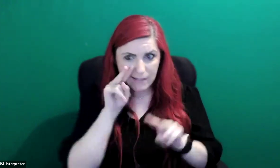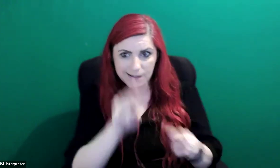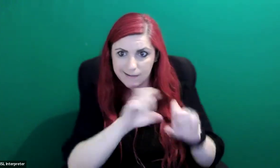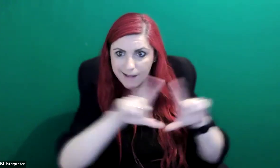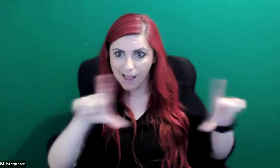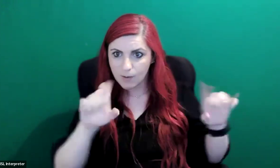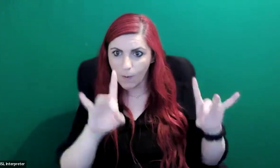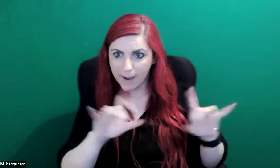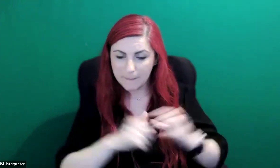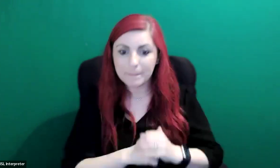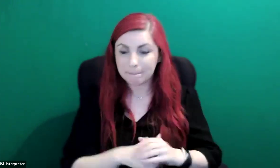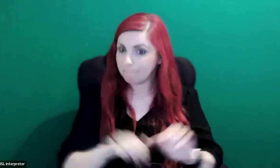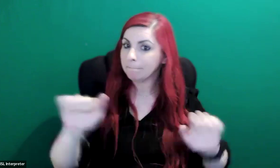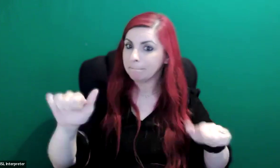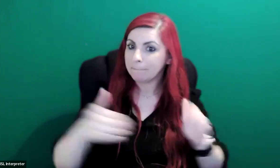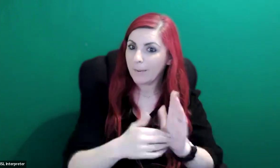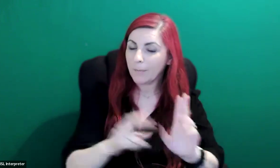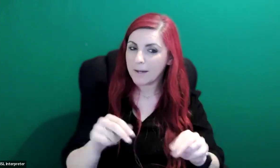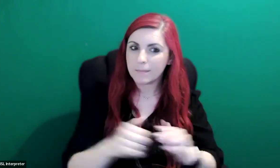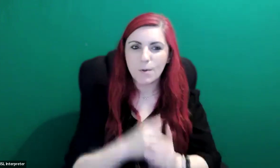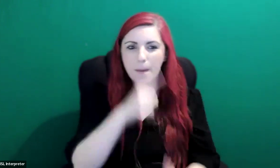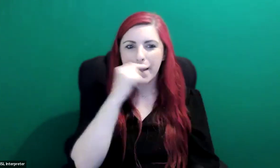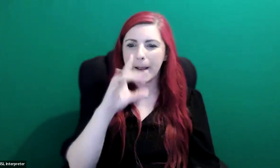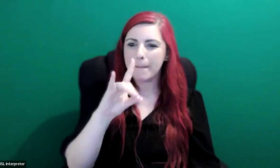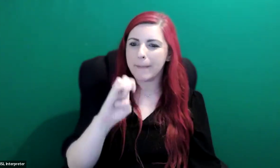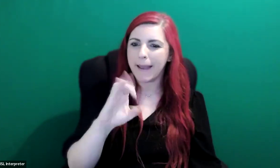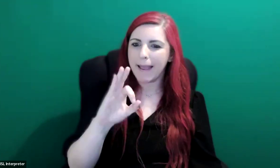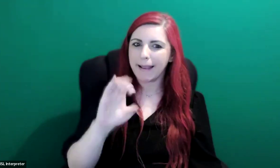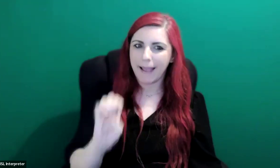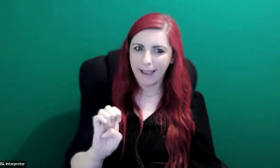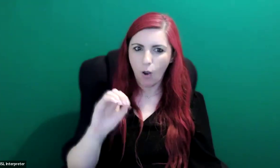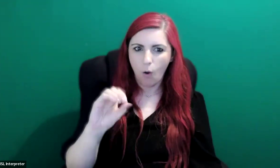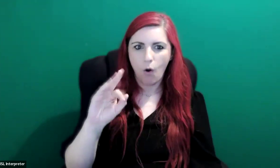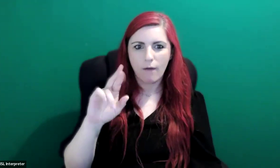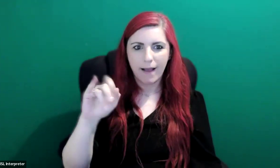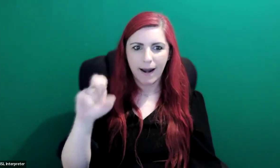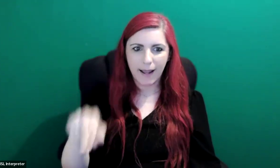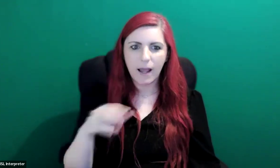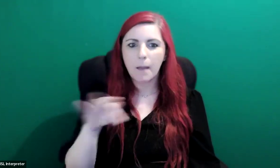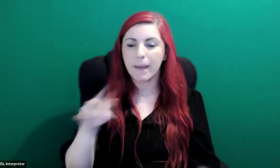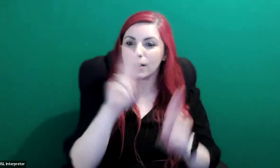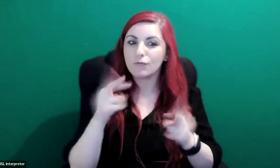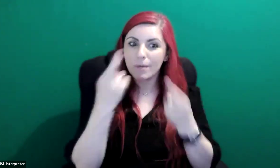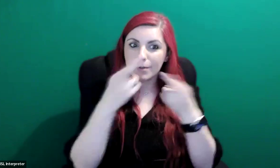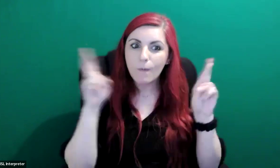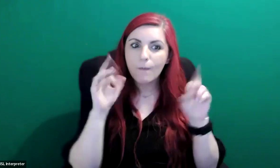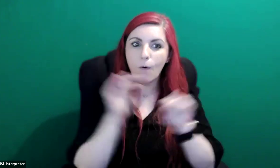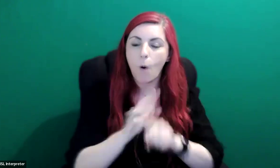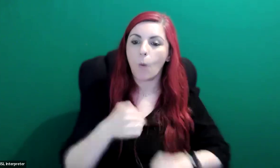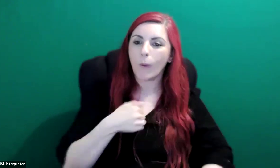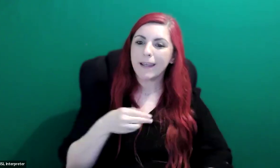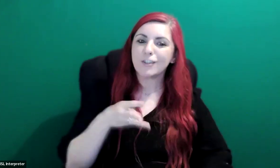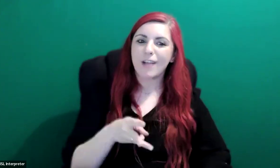slides. Yes. So my name is Hege Orefellen, and I'm the international representative of We Shall Overcome, a